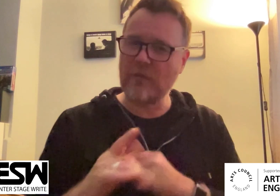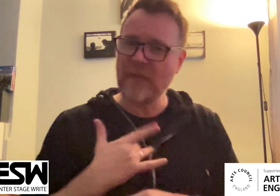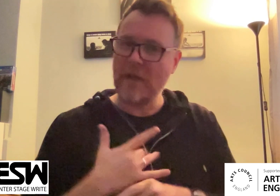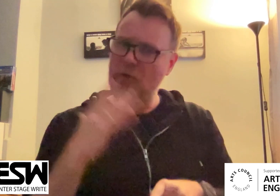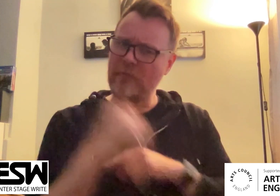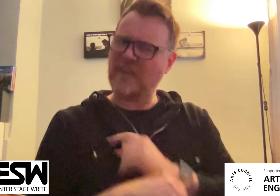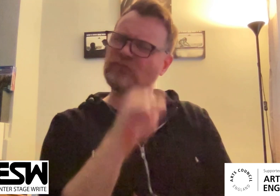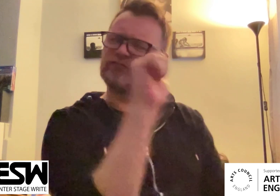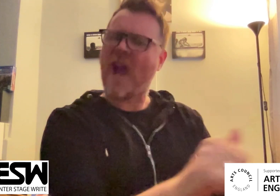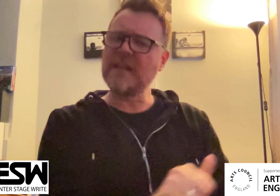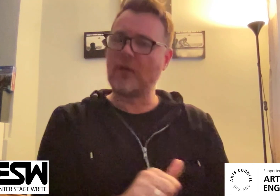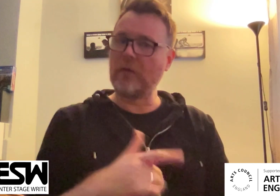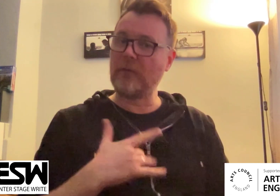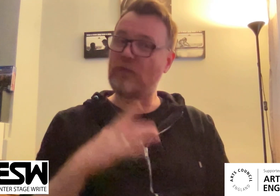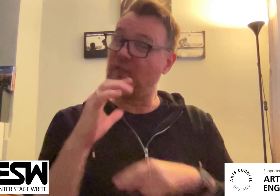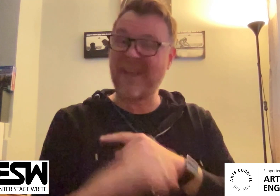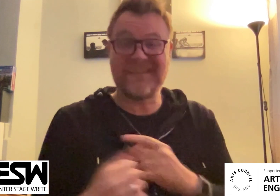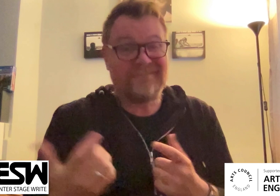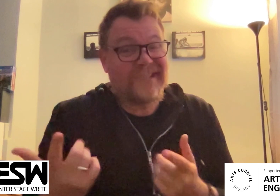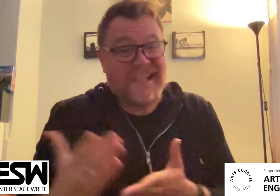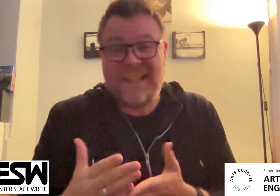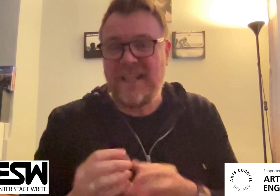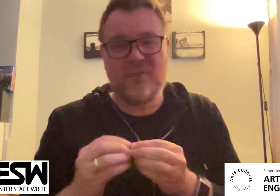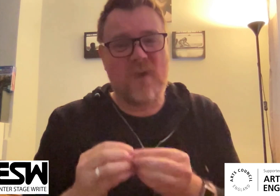your opinion of it? Do you think that's the right thing to do, or do you think that it's really worthless?